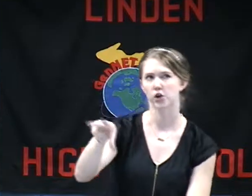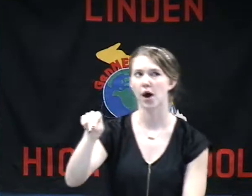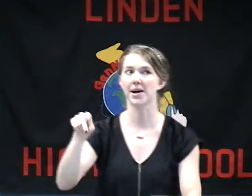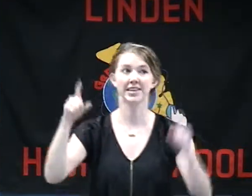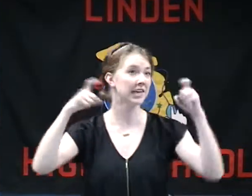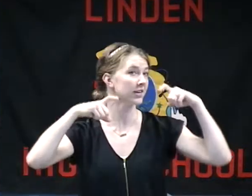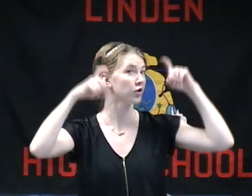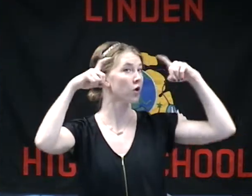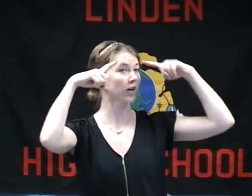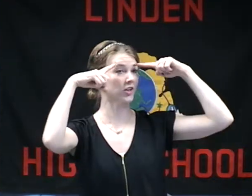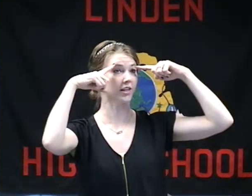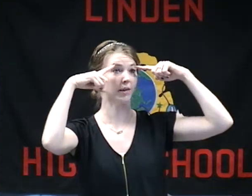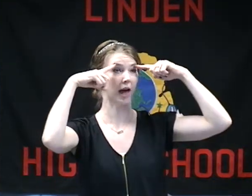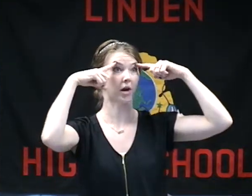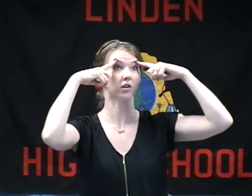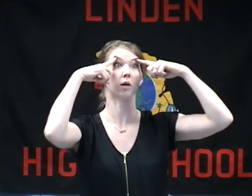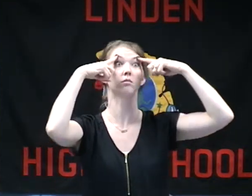I'm asking a yes or no question because my eyebrows are up.